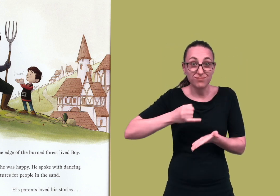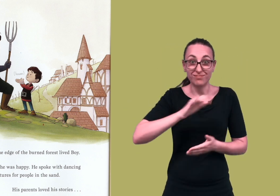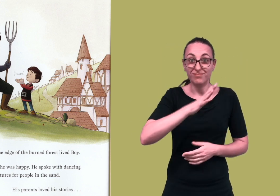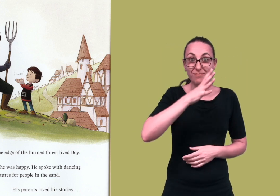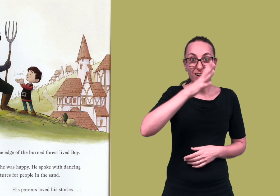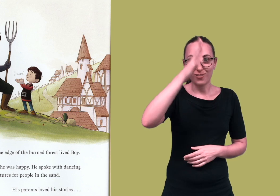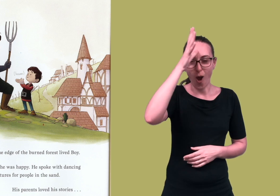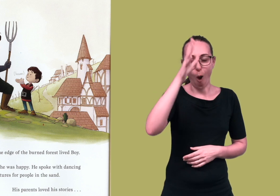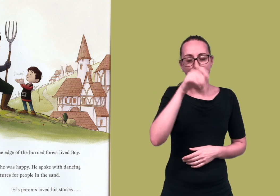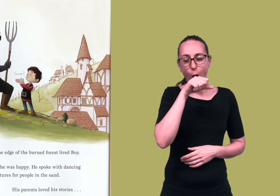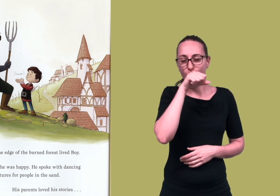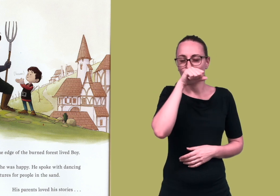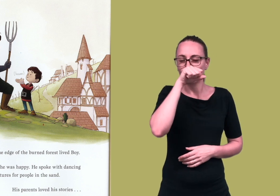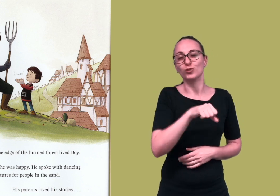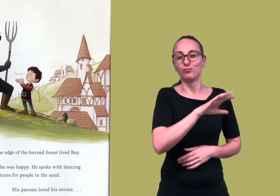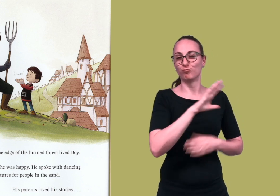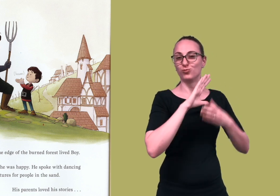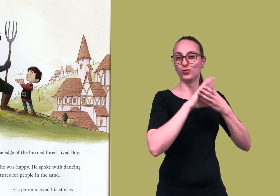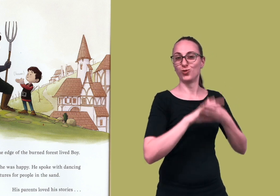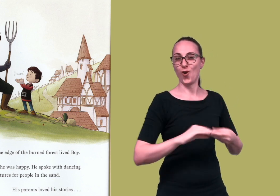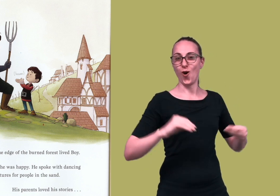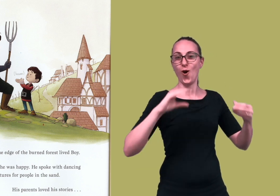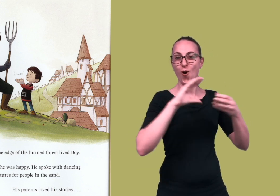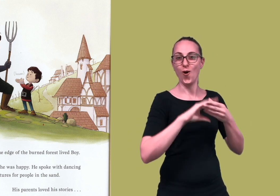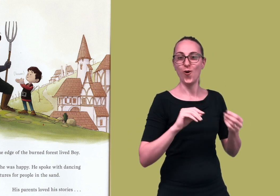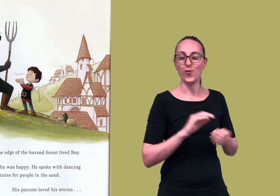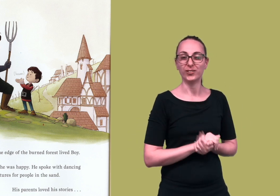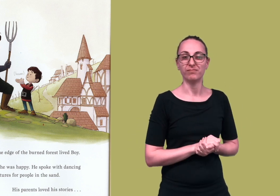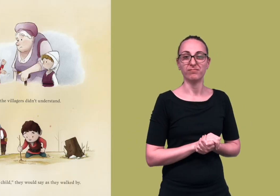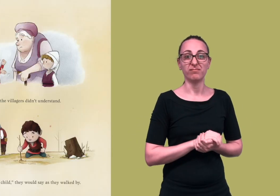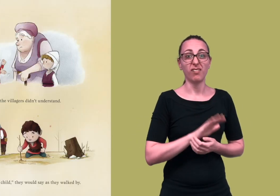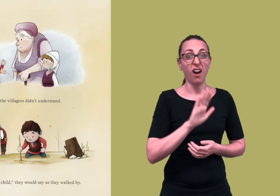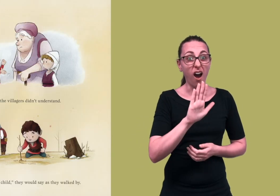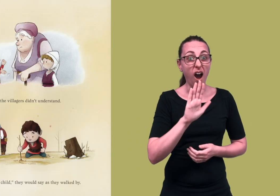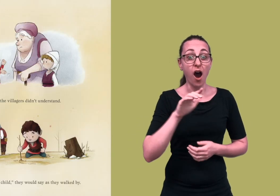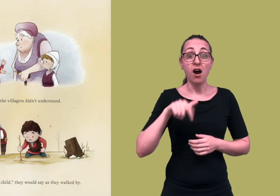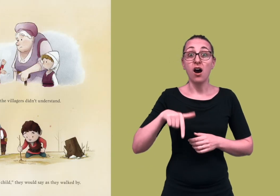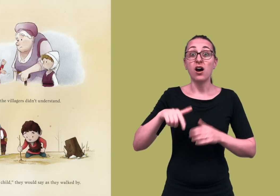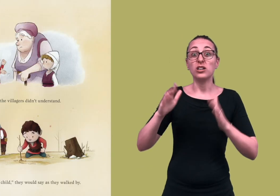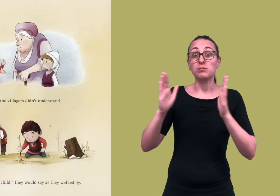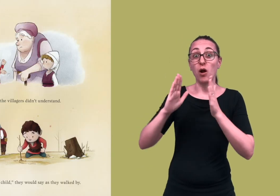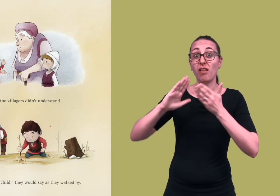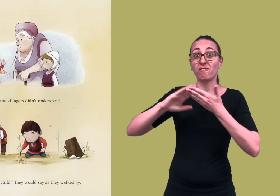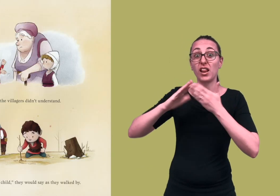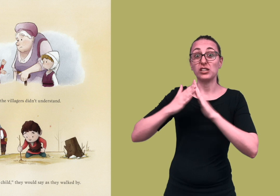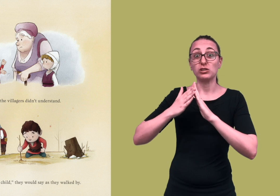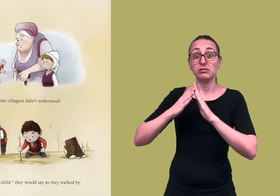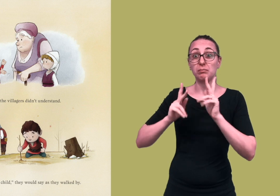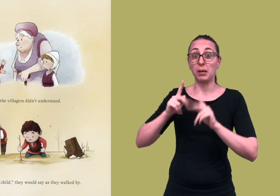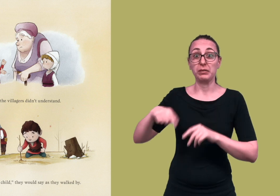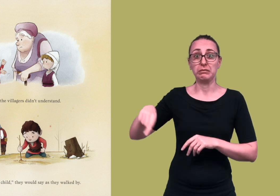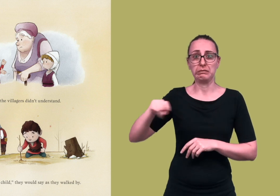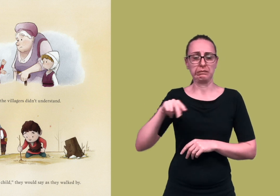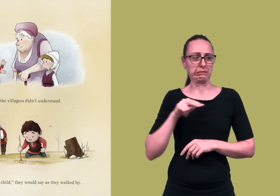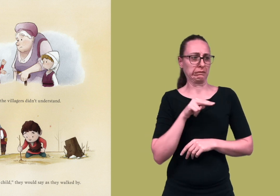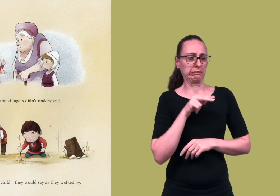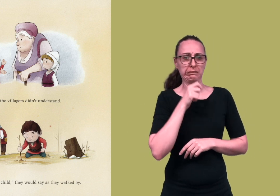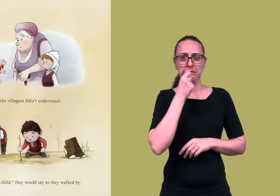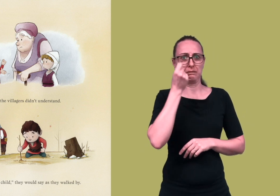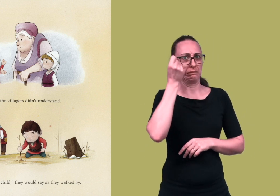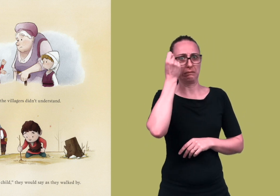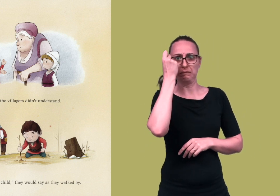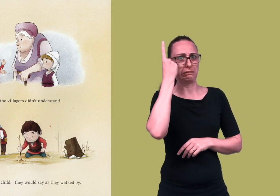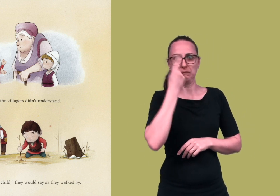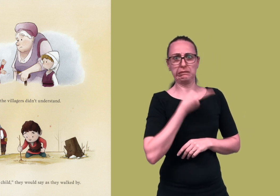pictures for people in the sand. His parents loved his stories. But the villagers